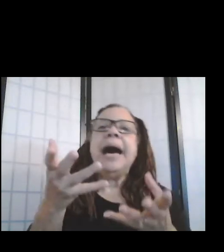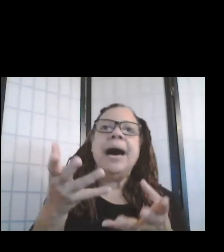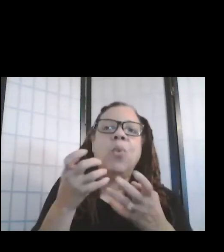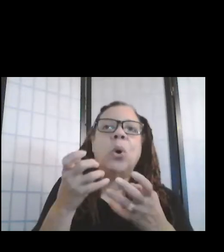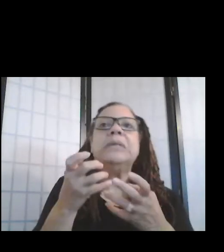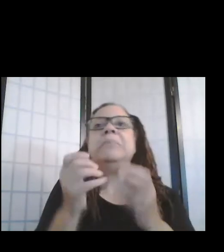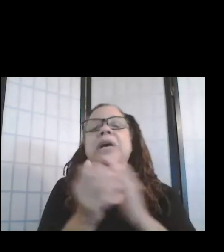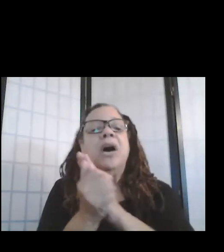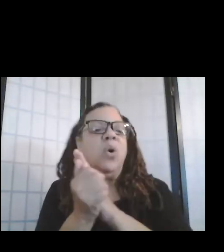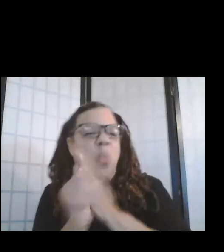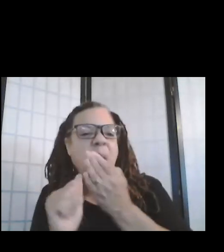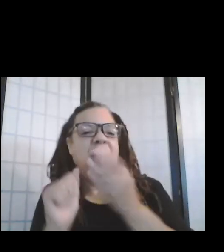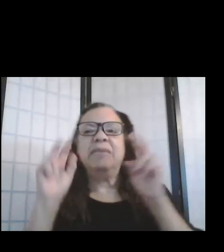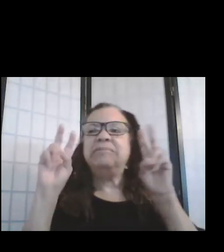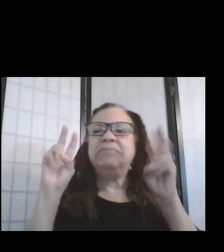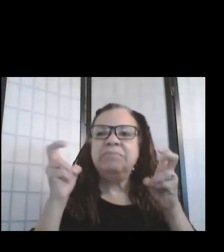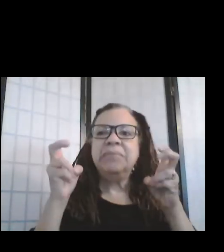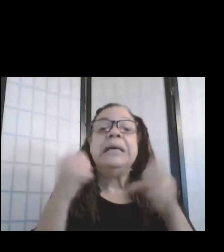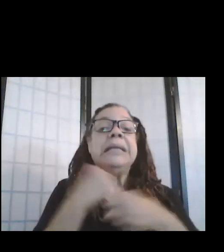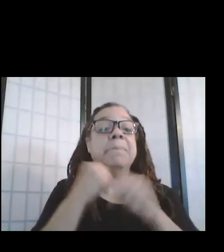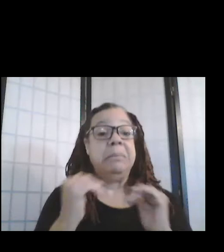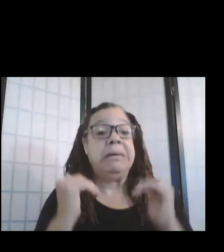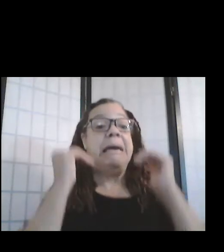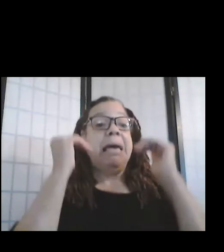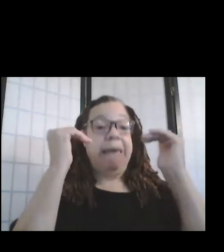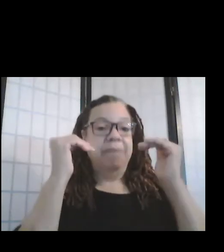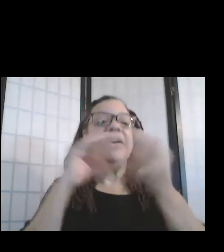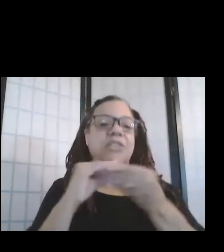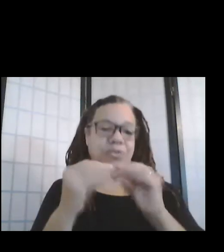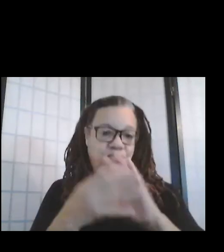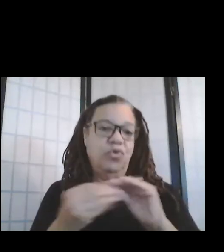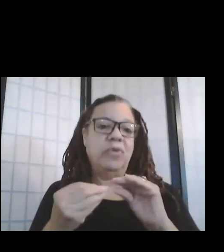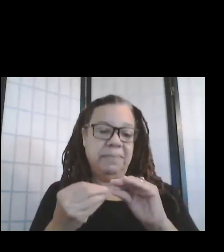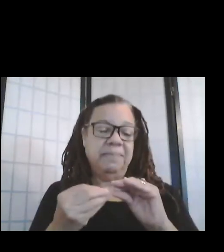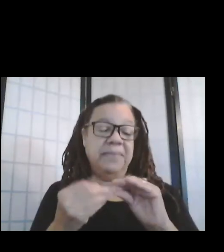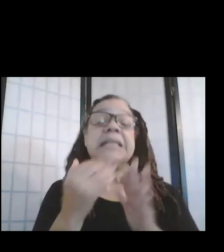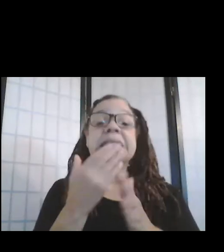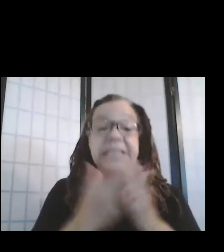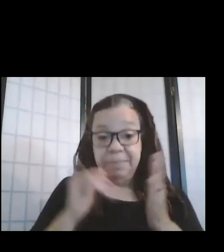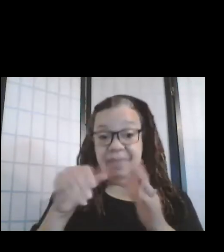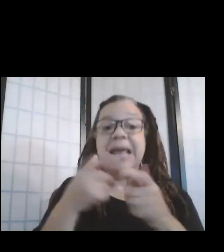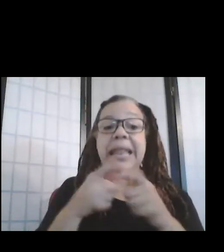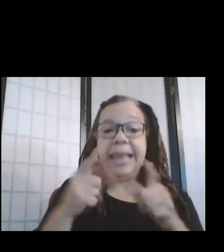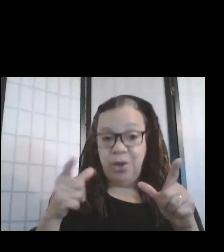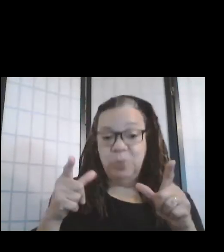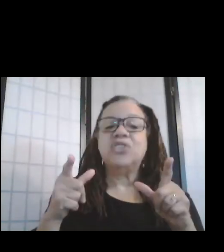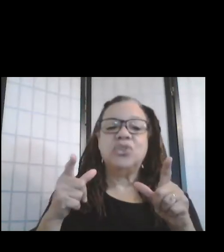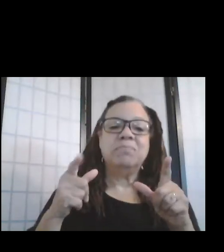quality that maybe elevates the story. And I think in some of that language, it gets